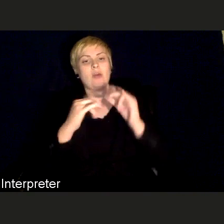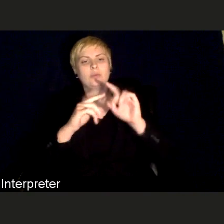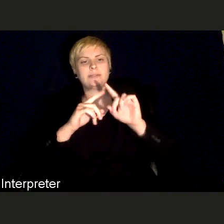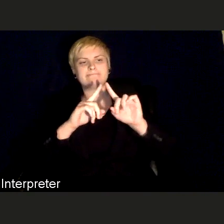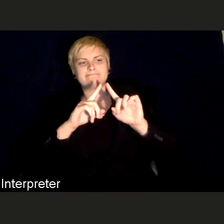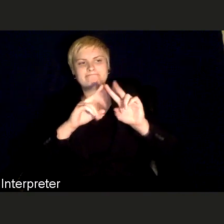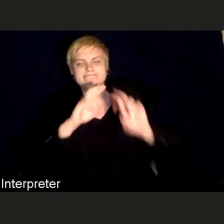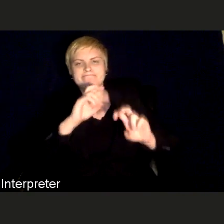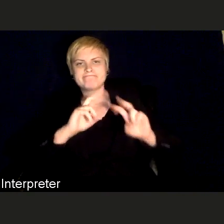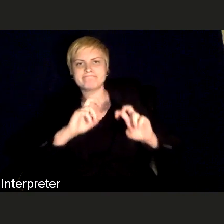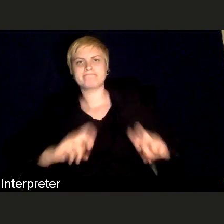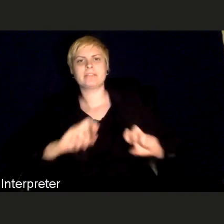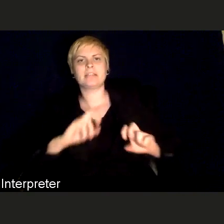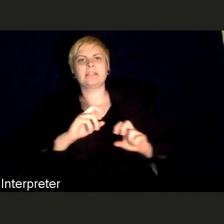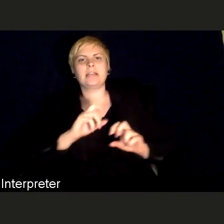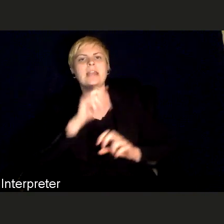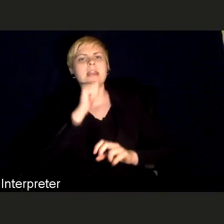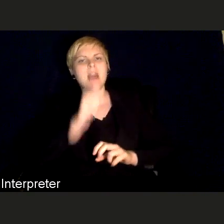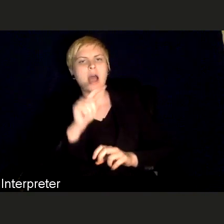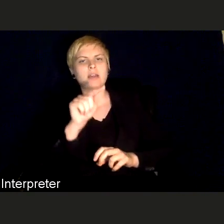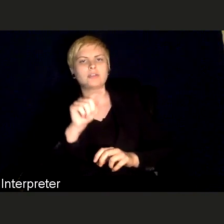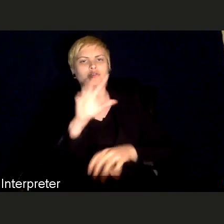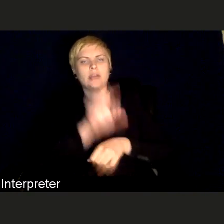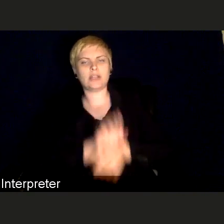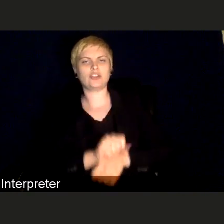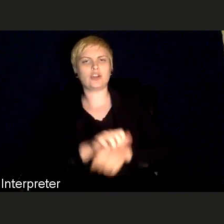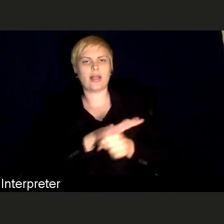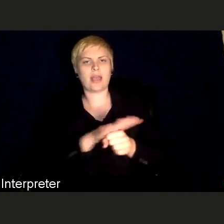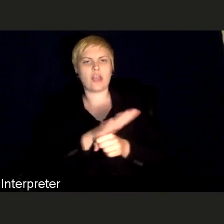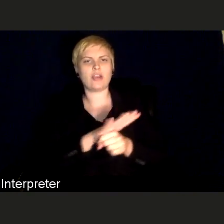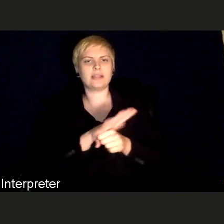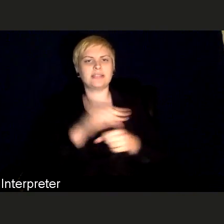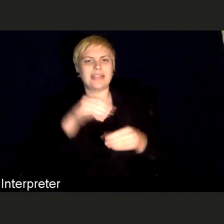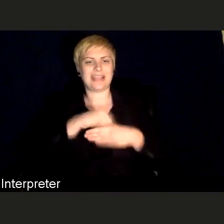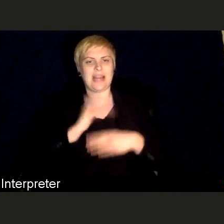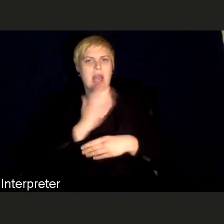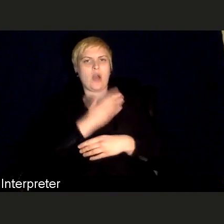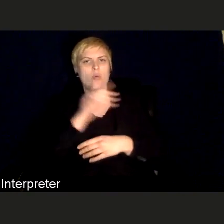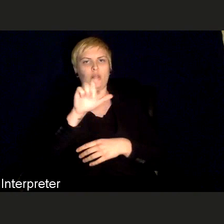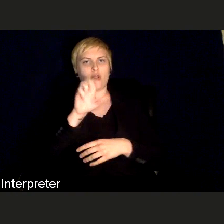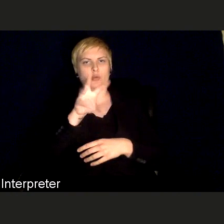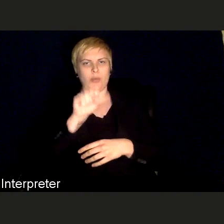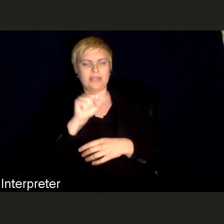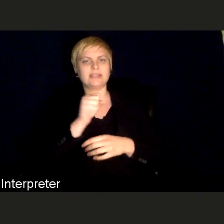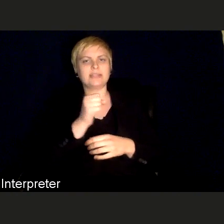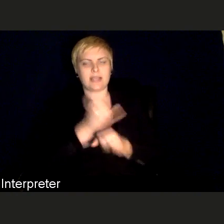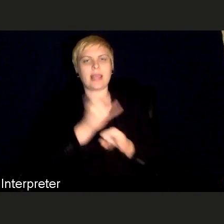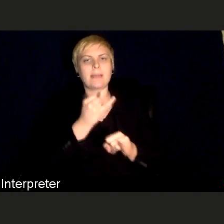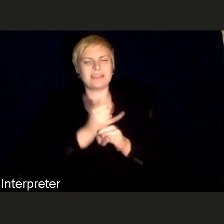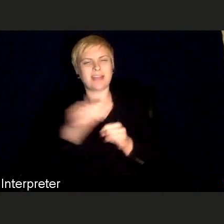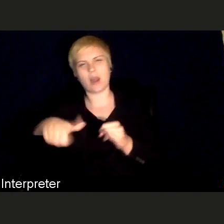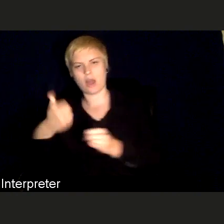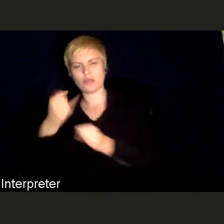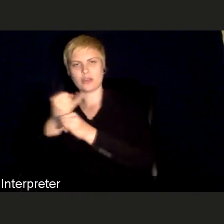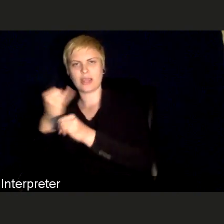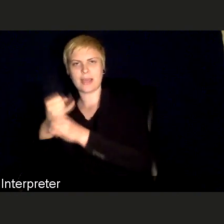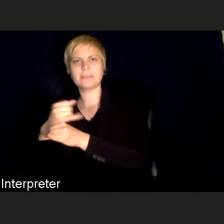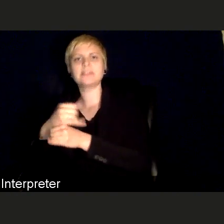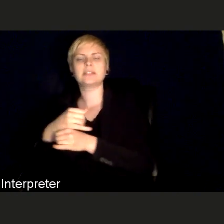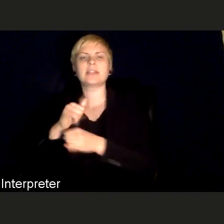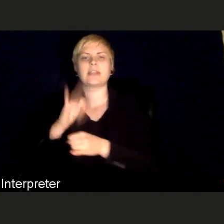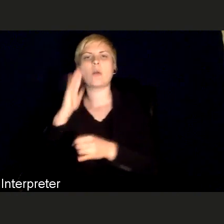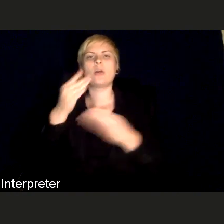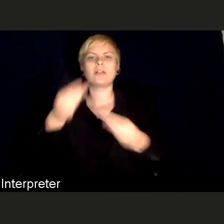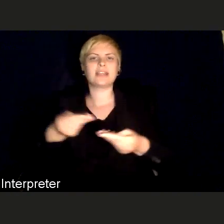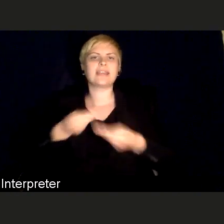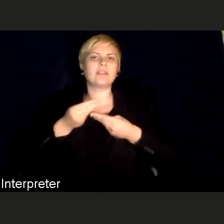non-traditional areas within our Margaret H. Rollins Lewis campus and our other campuses that will give us opportunity to